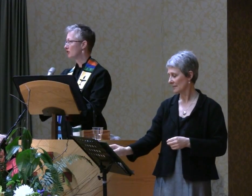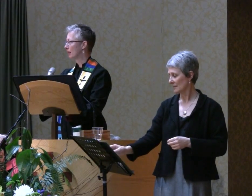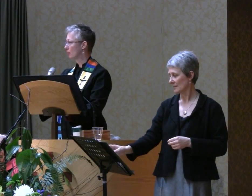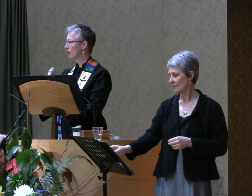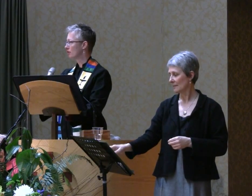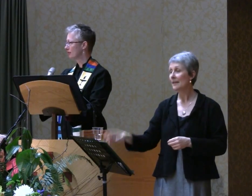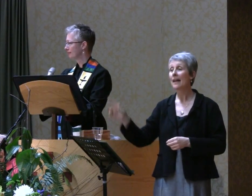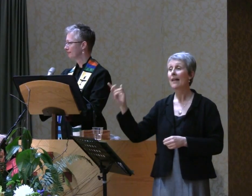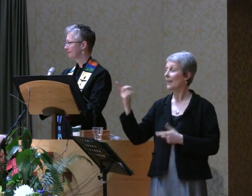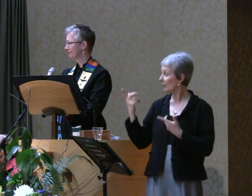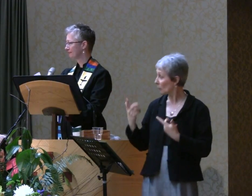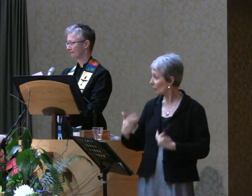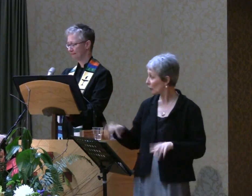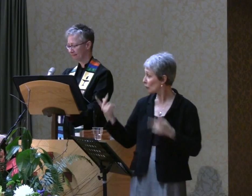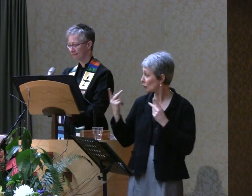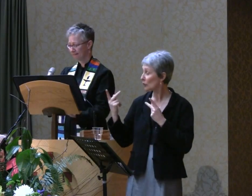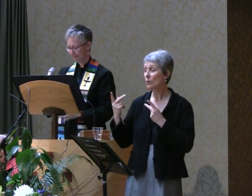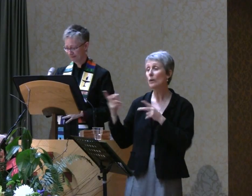And then I'll meet you on the porch.